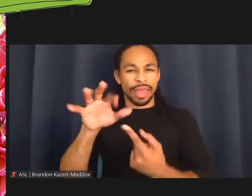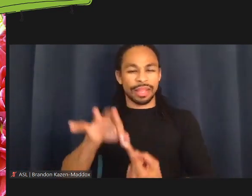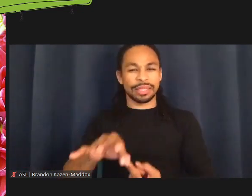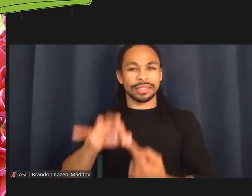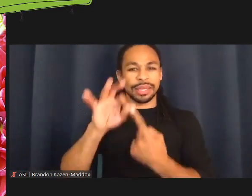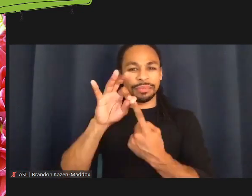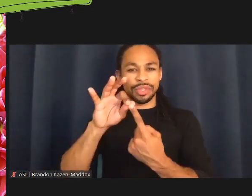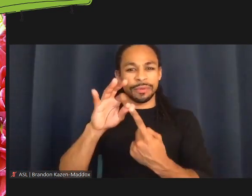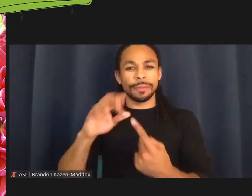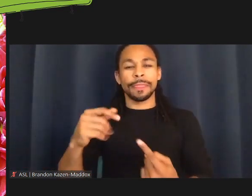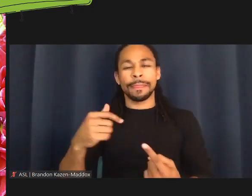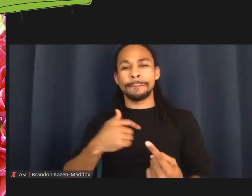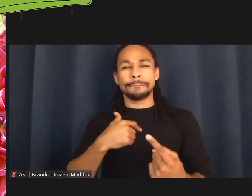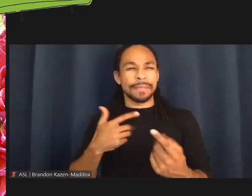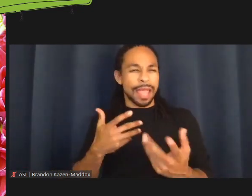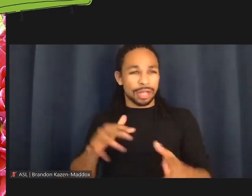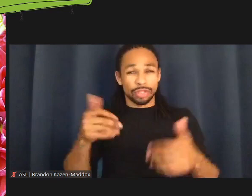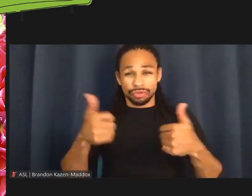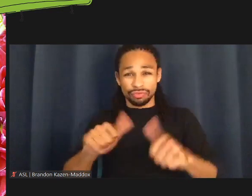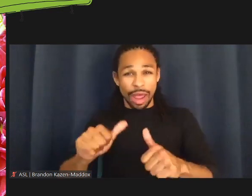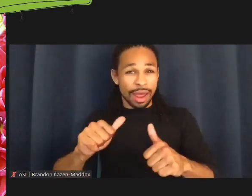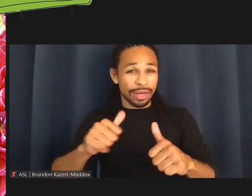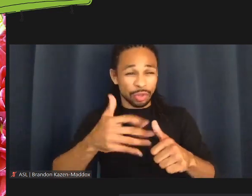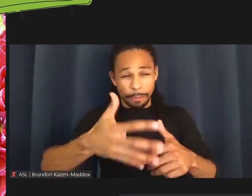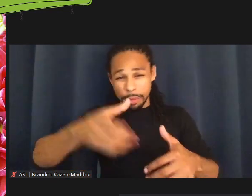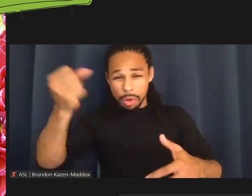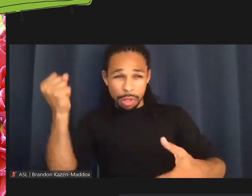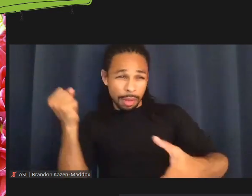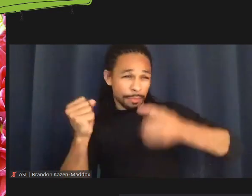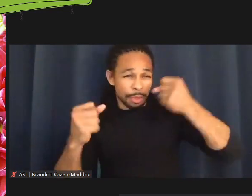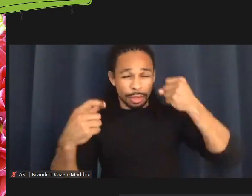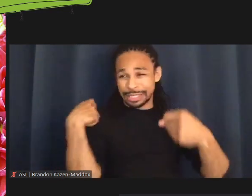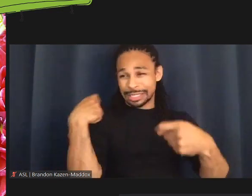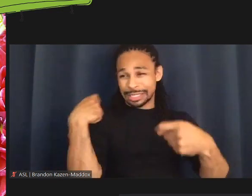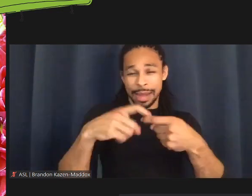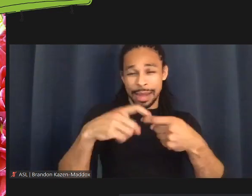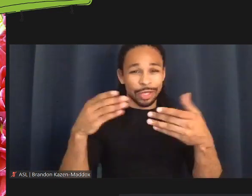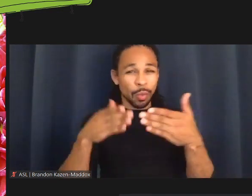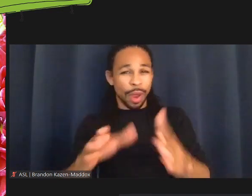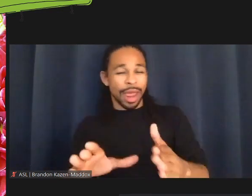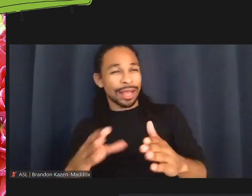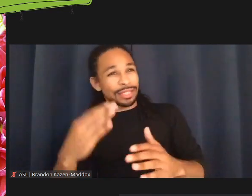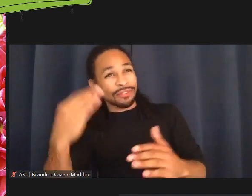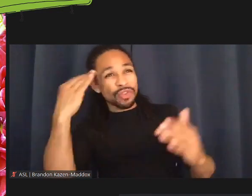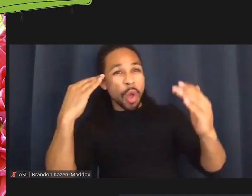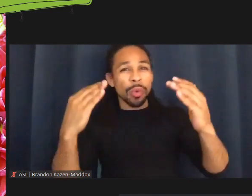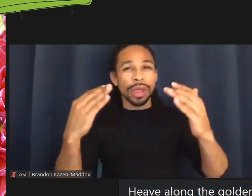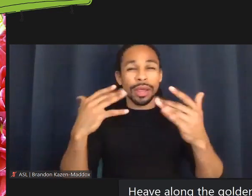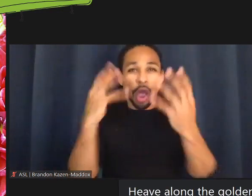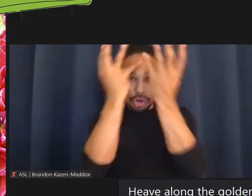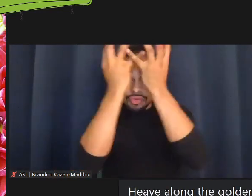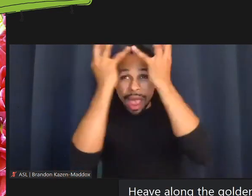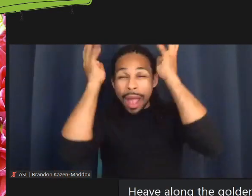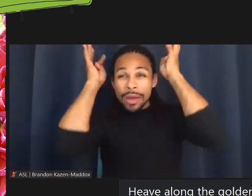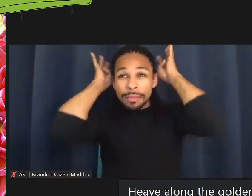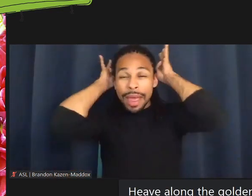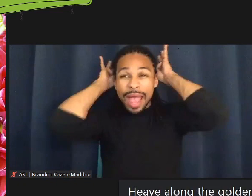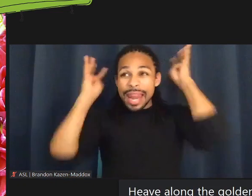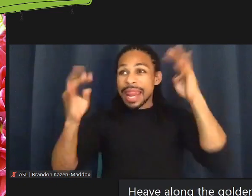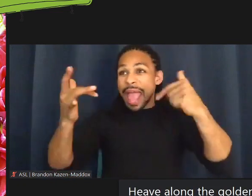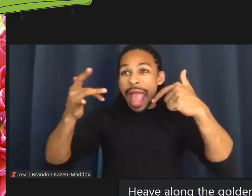I try to unravel Spanish ways of knowing. For example, crown on my head in an empty